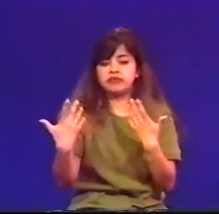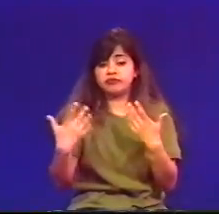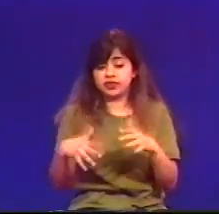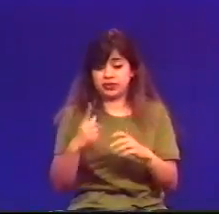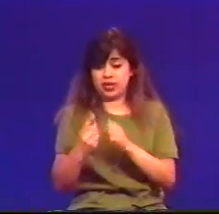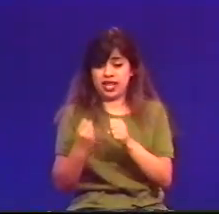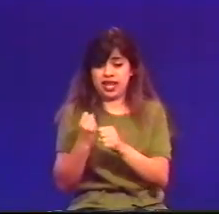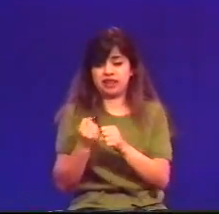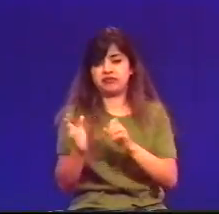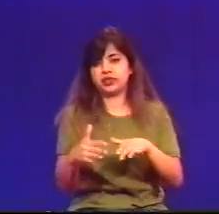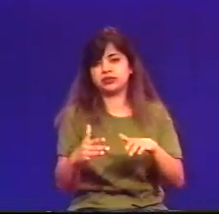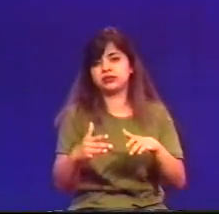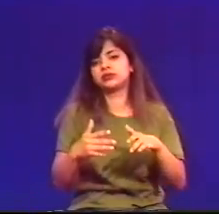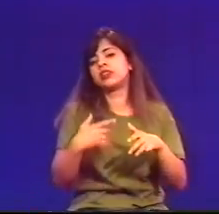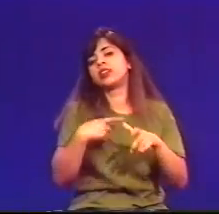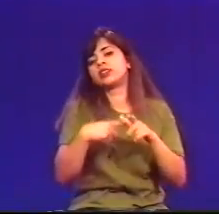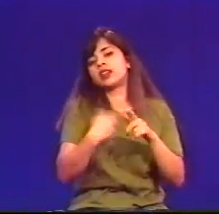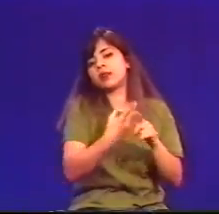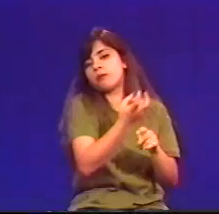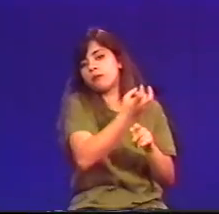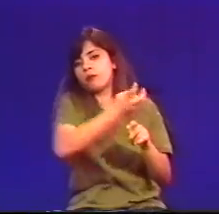Although, again, not having interpreters became an issue.